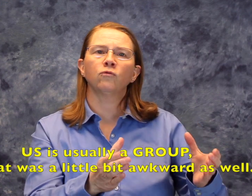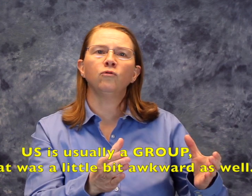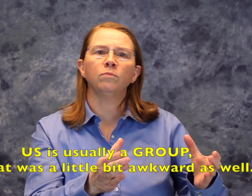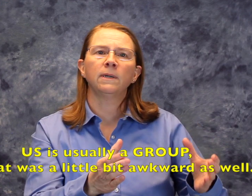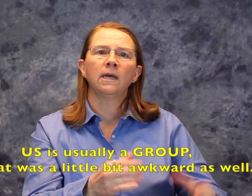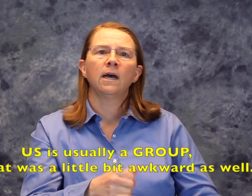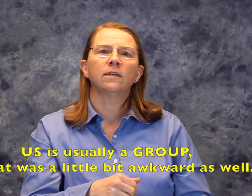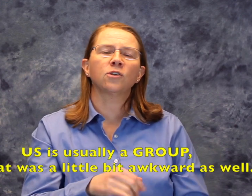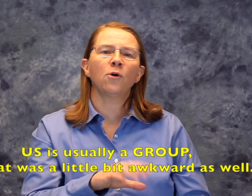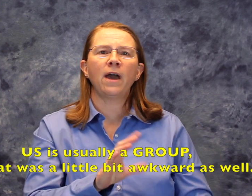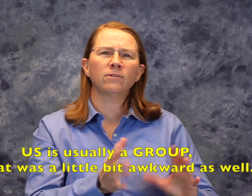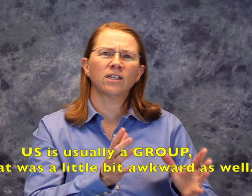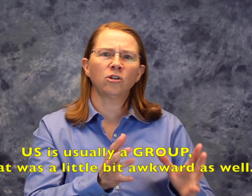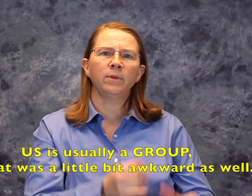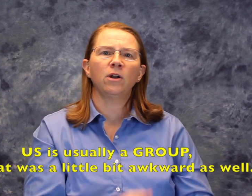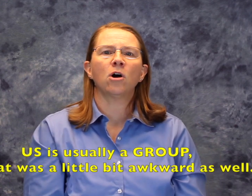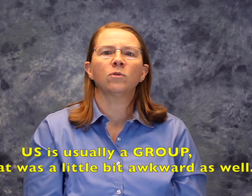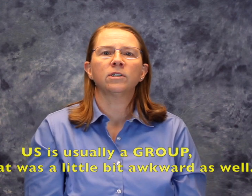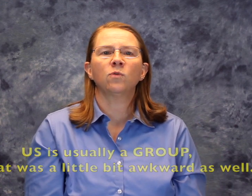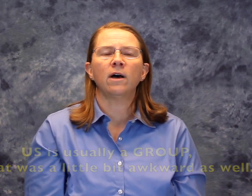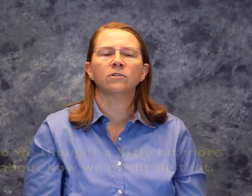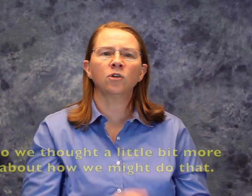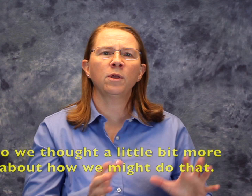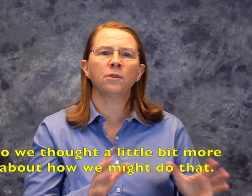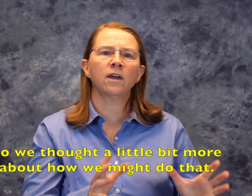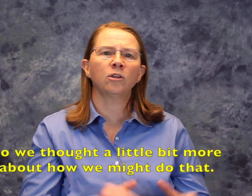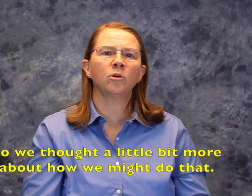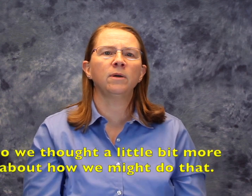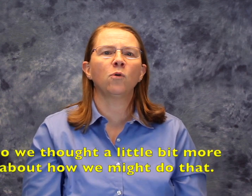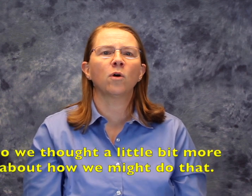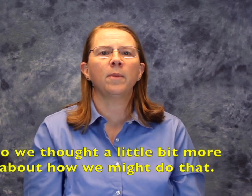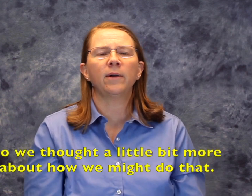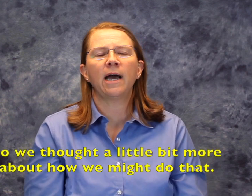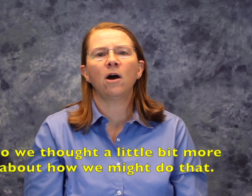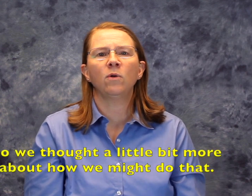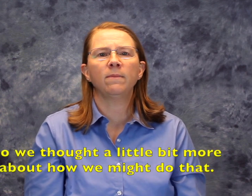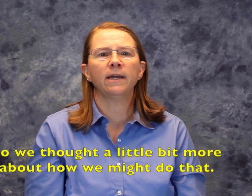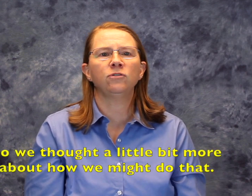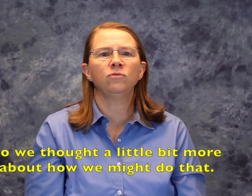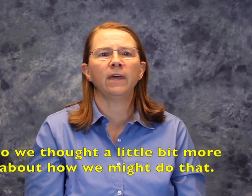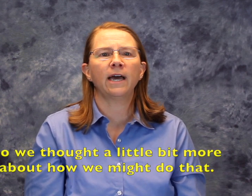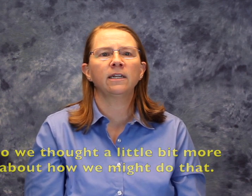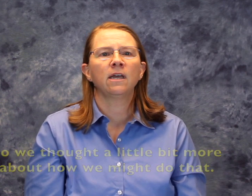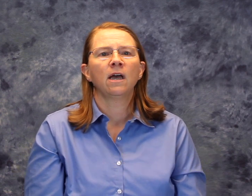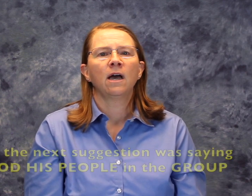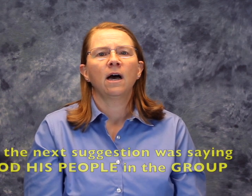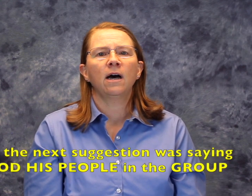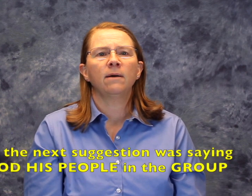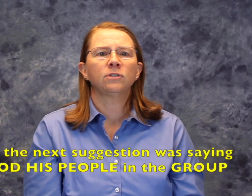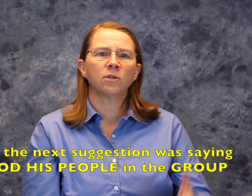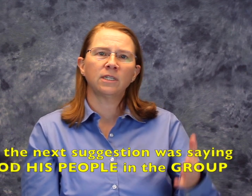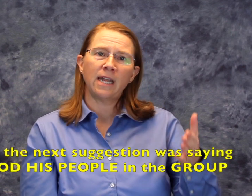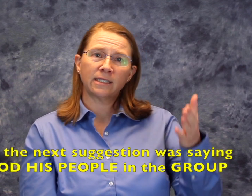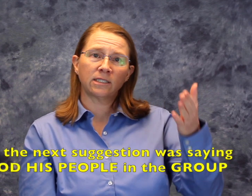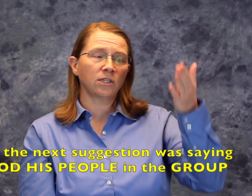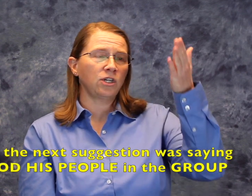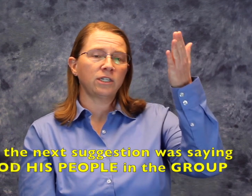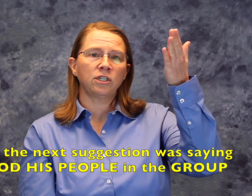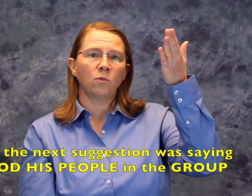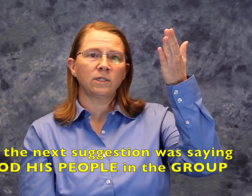group. So that was a little bit awkward as well. So we thought a little bit more about how we might do that. So the next suggestion was